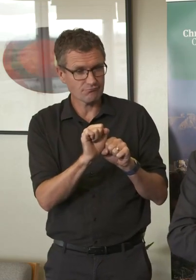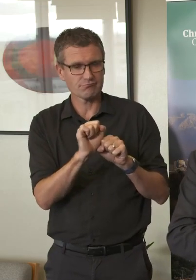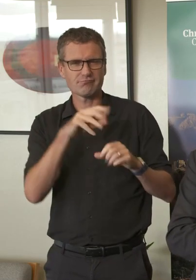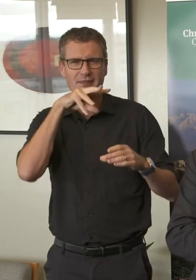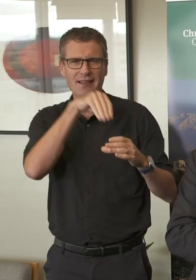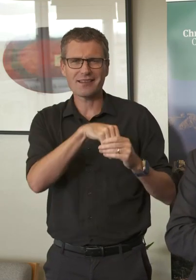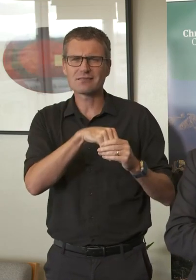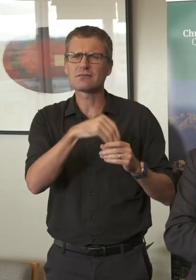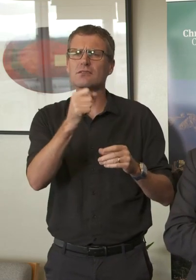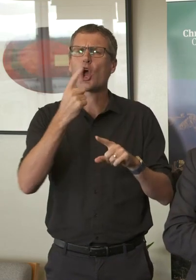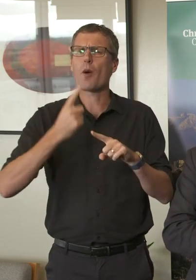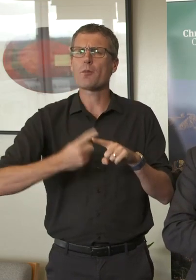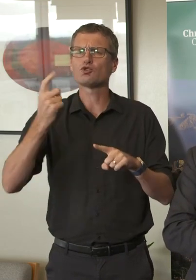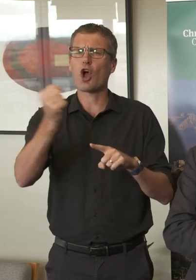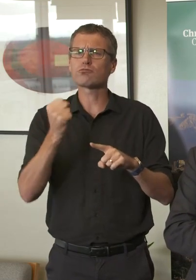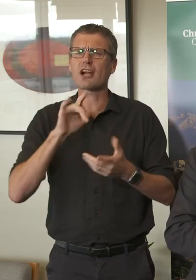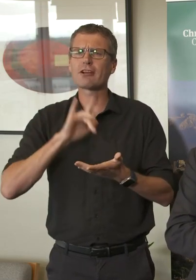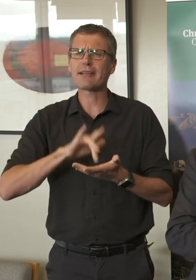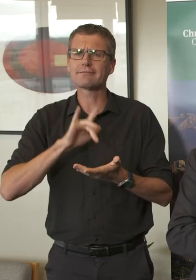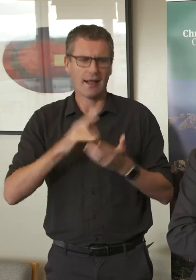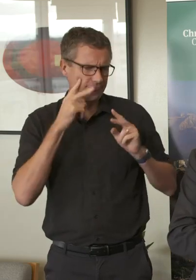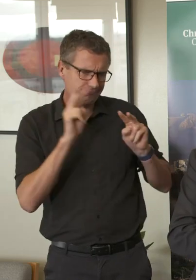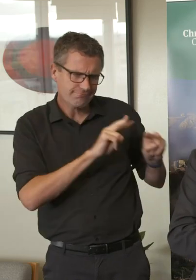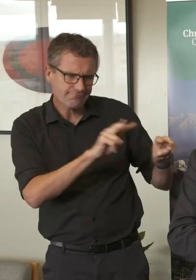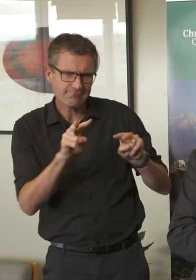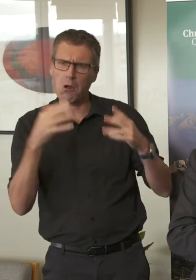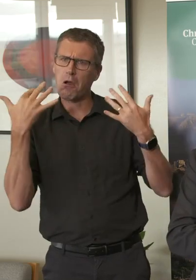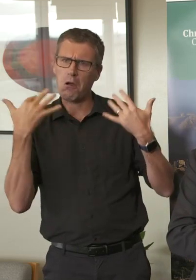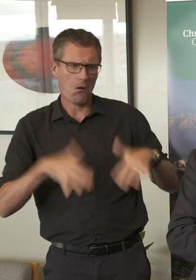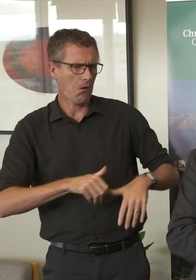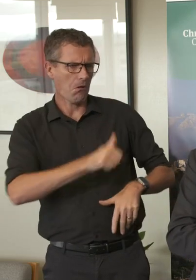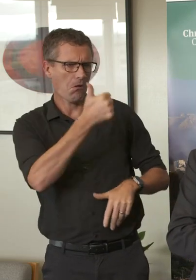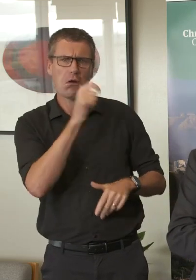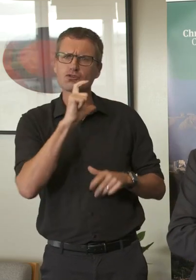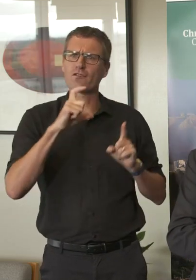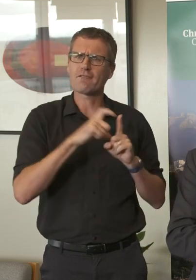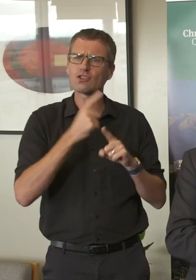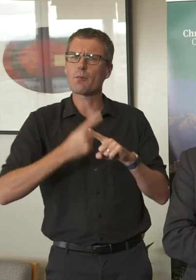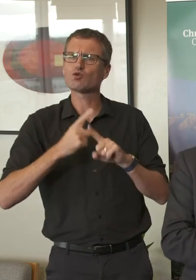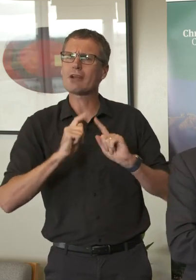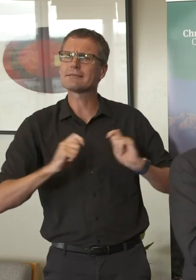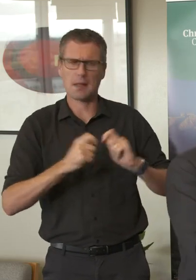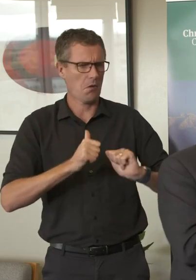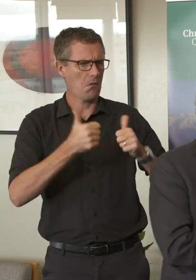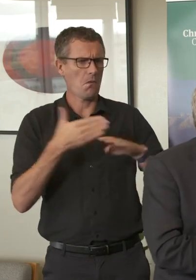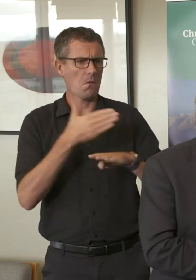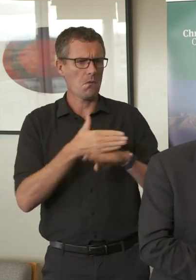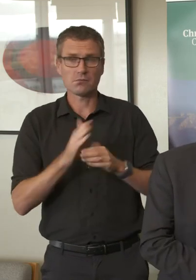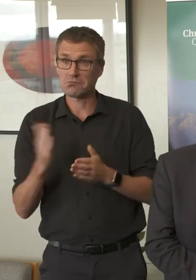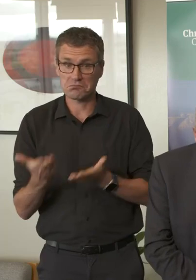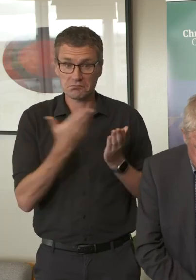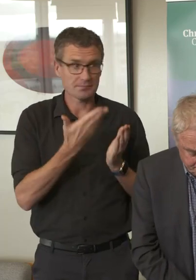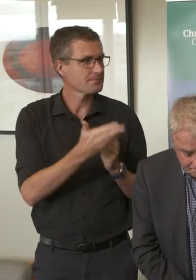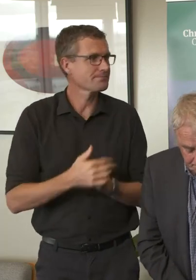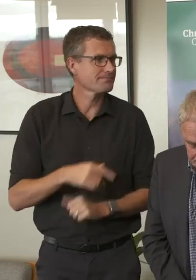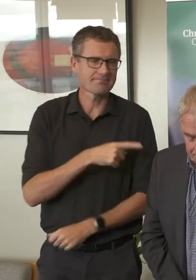Centre and see how well our Civil Defence and Emergency team is going. So it's very heartening. Minister, would you like to say a few? Yeah, thanks,